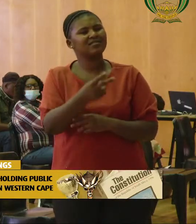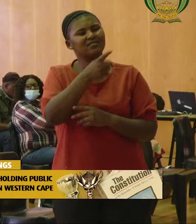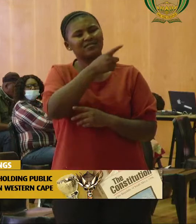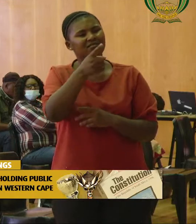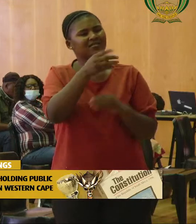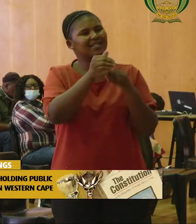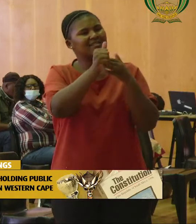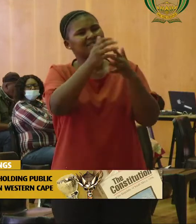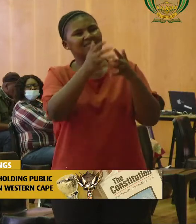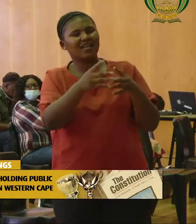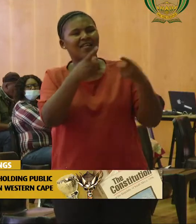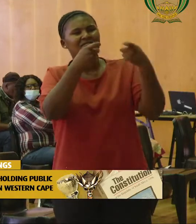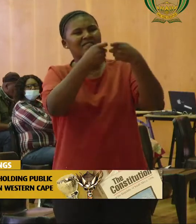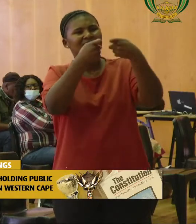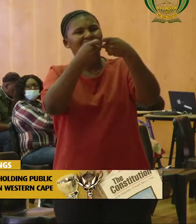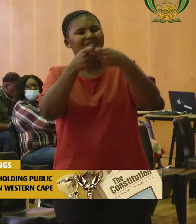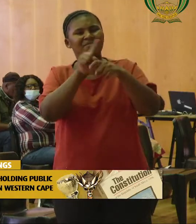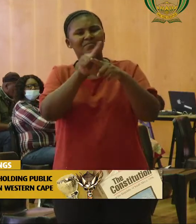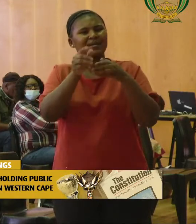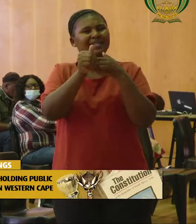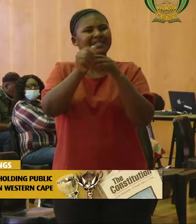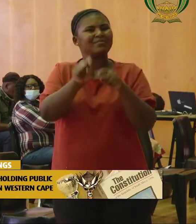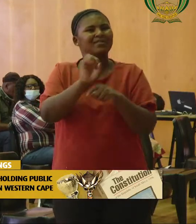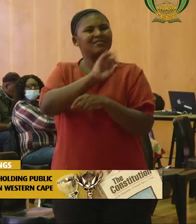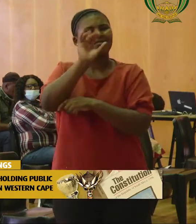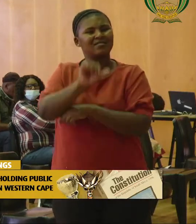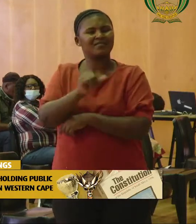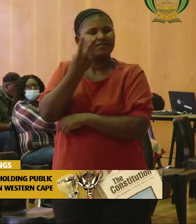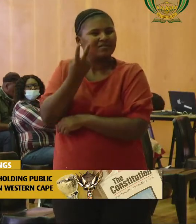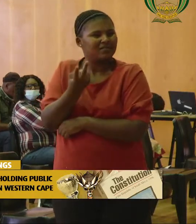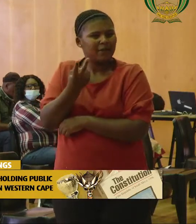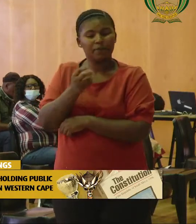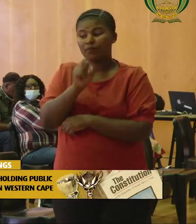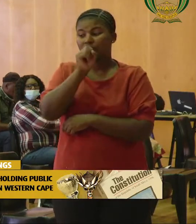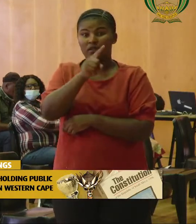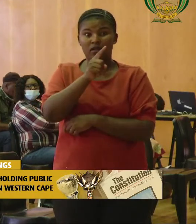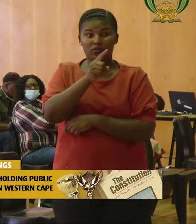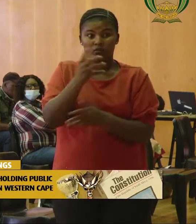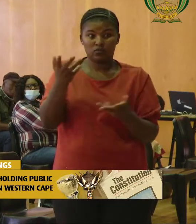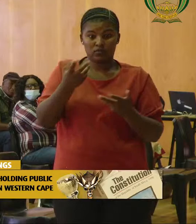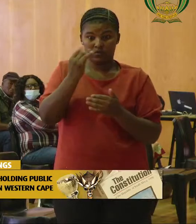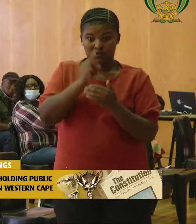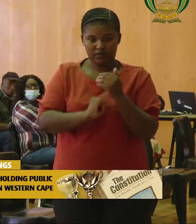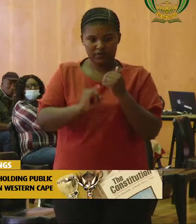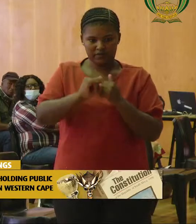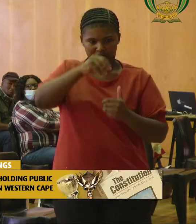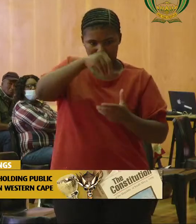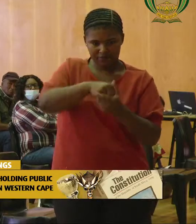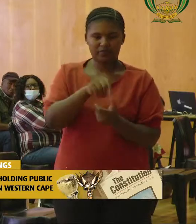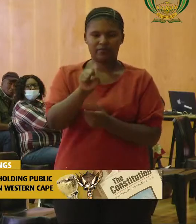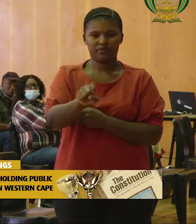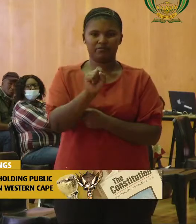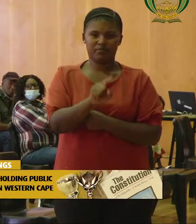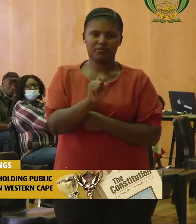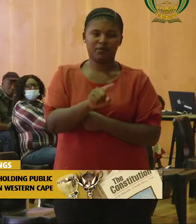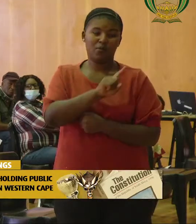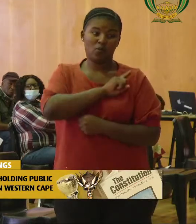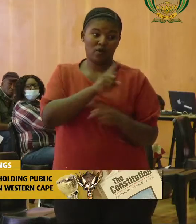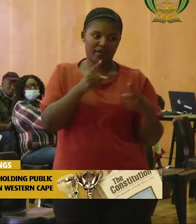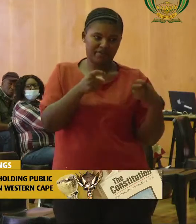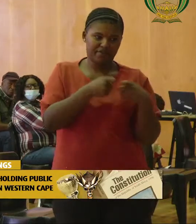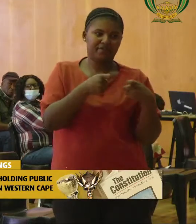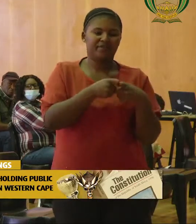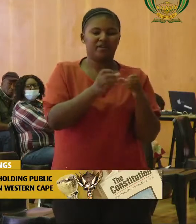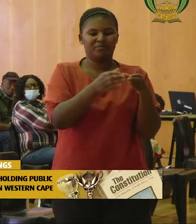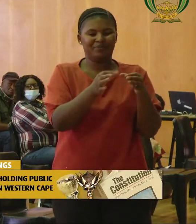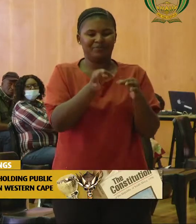amongst each other that are meant to lead our country? And that is where independents will play a critical role in our country